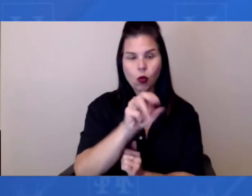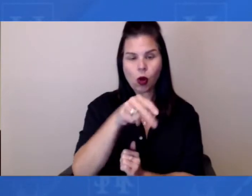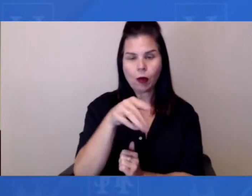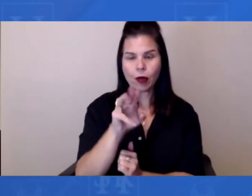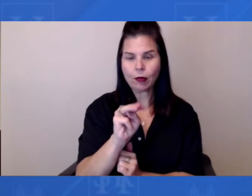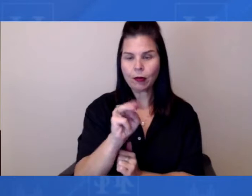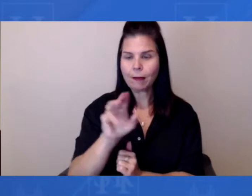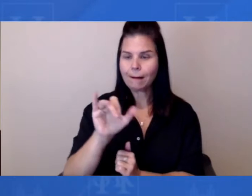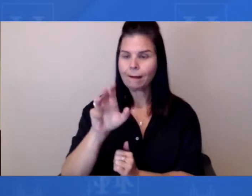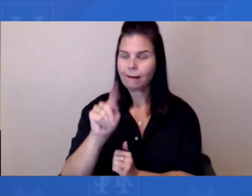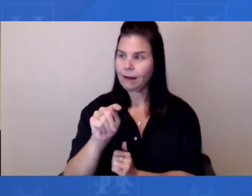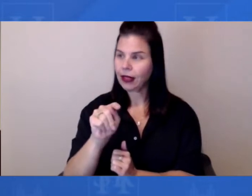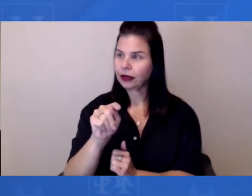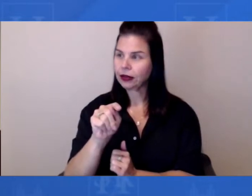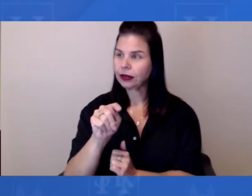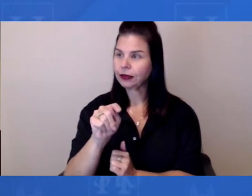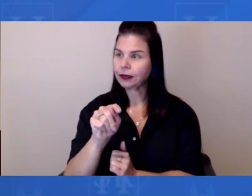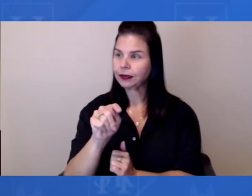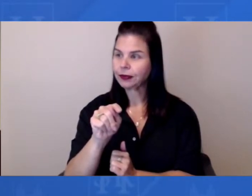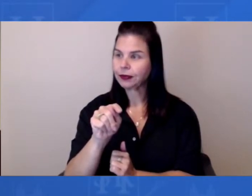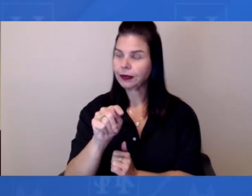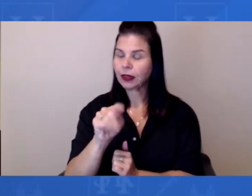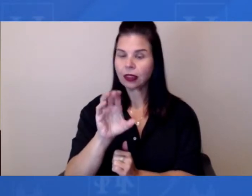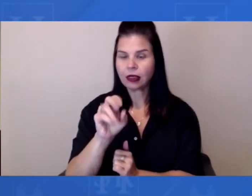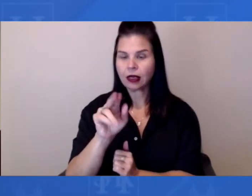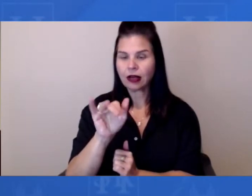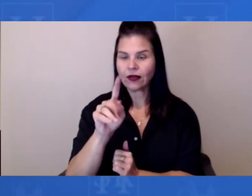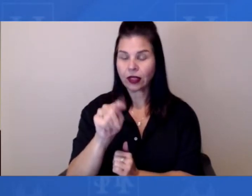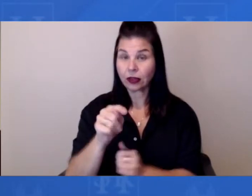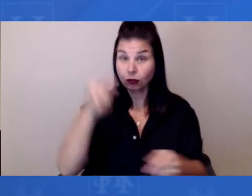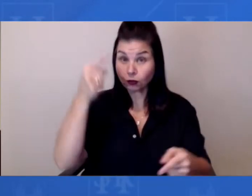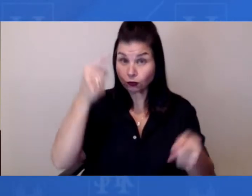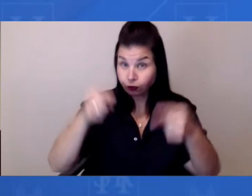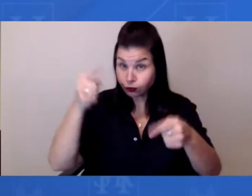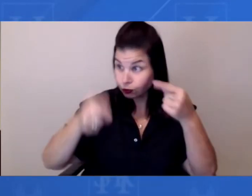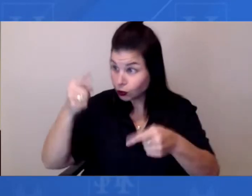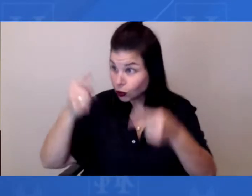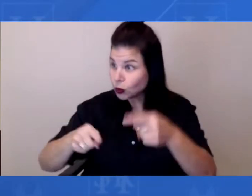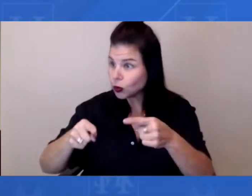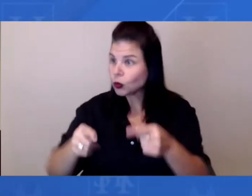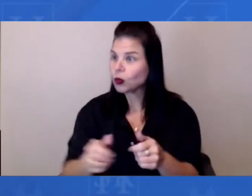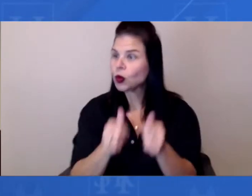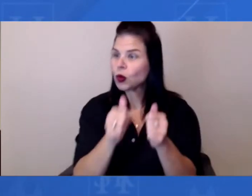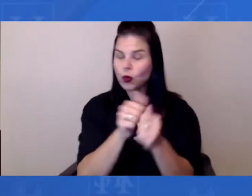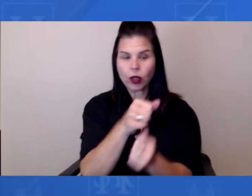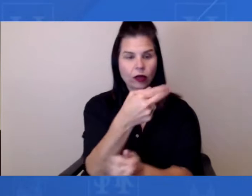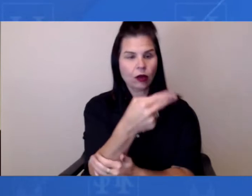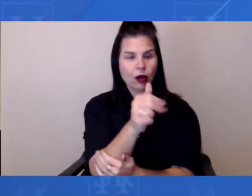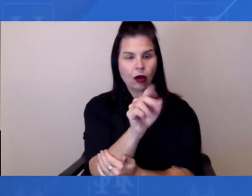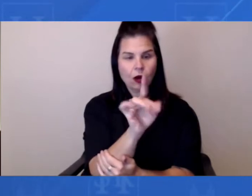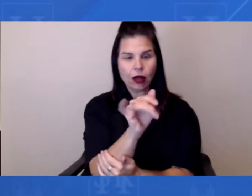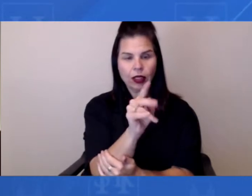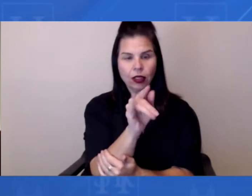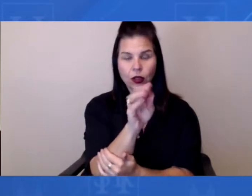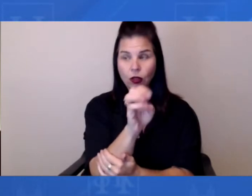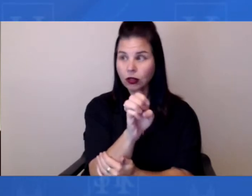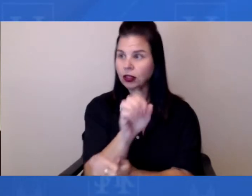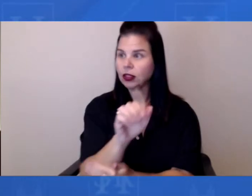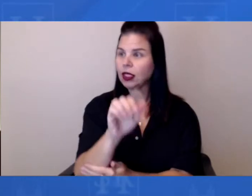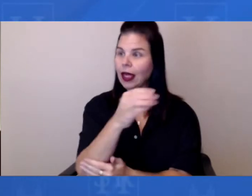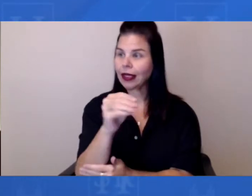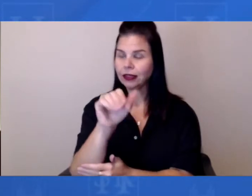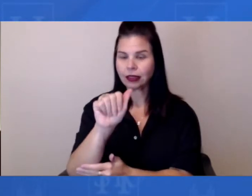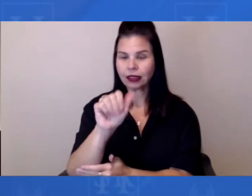was an agreement between the Haudenosaunee and Anishinaabeg to share and care for the